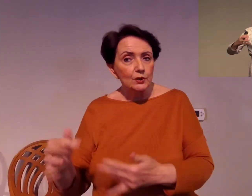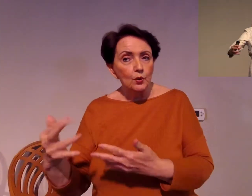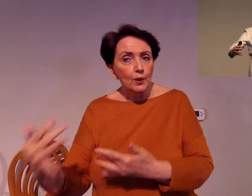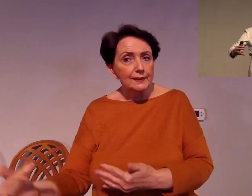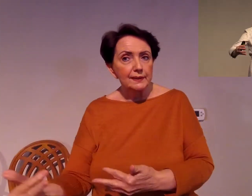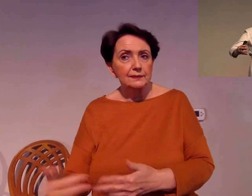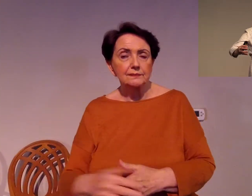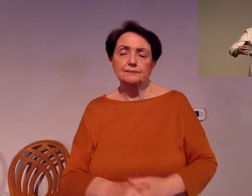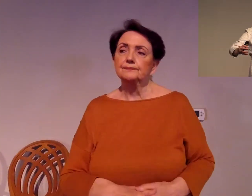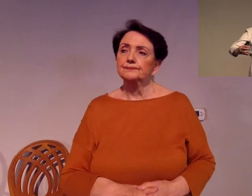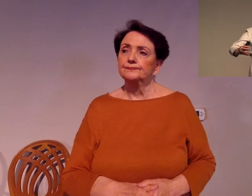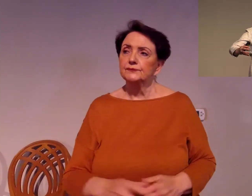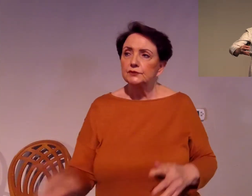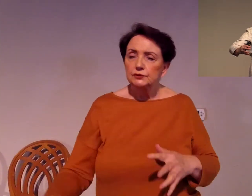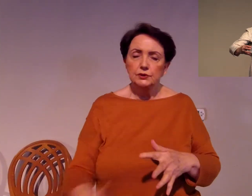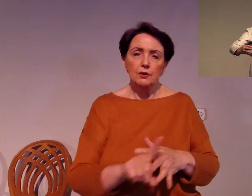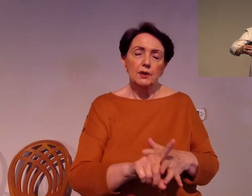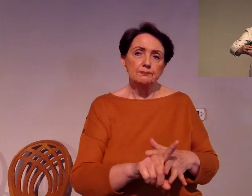brought forth.